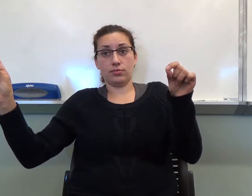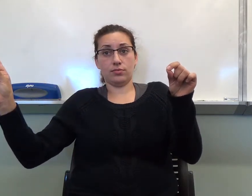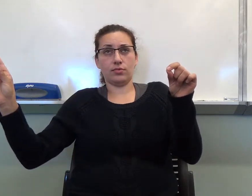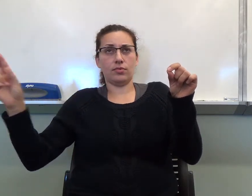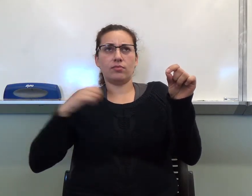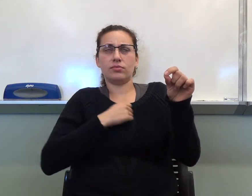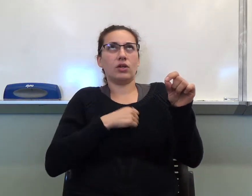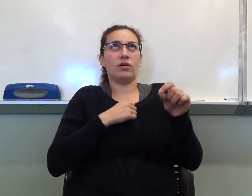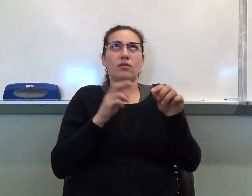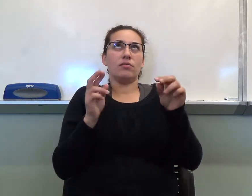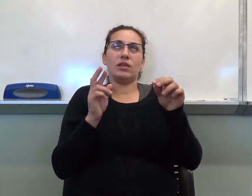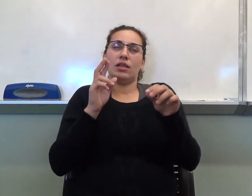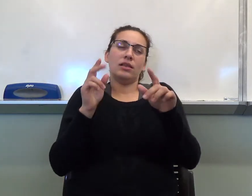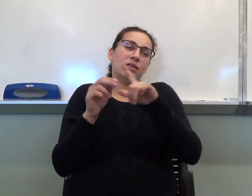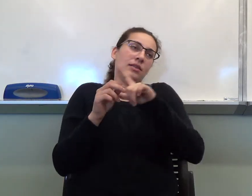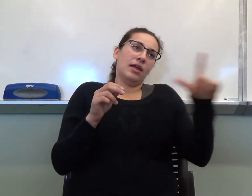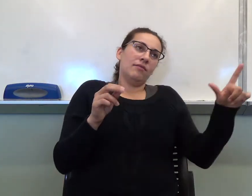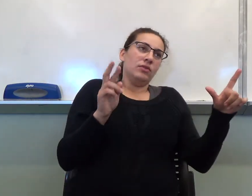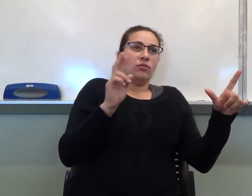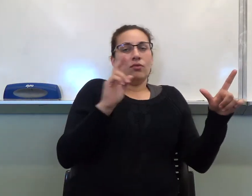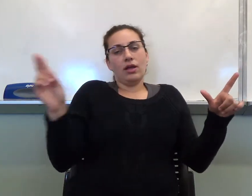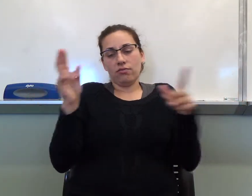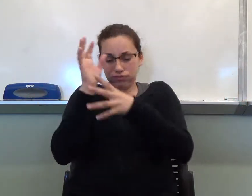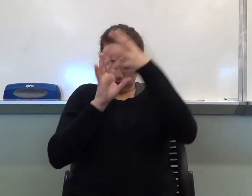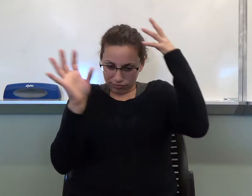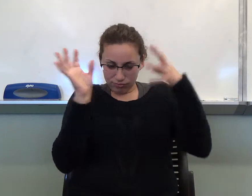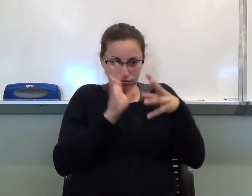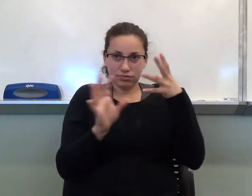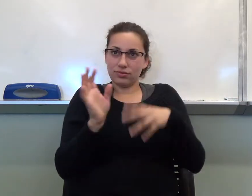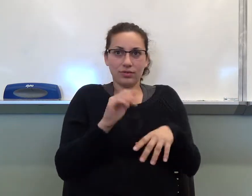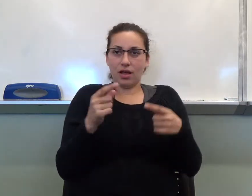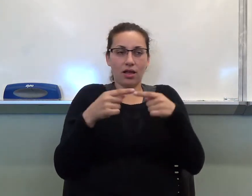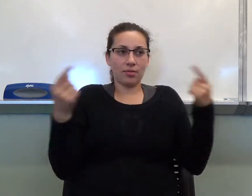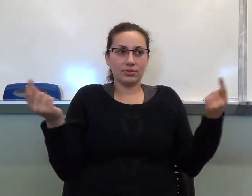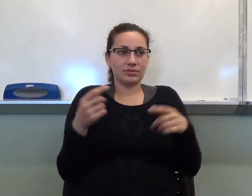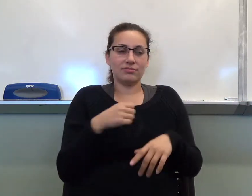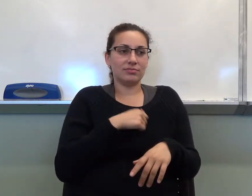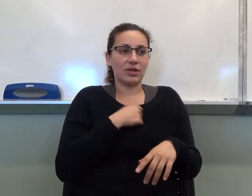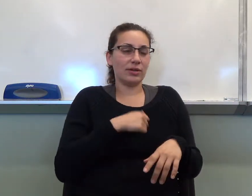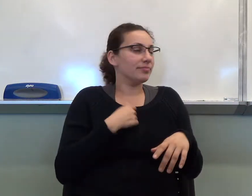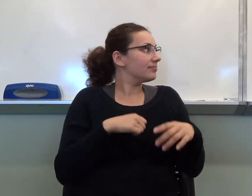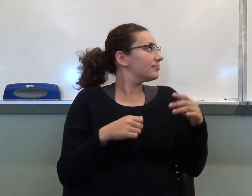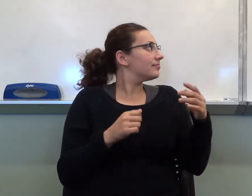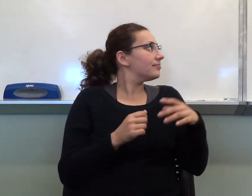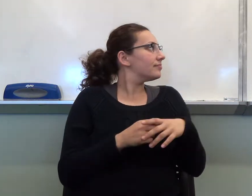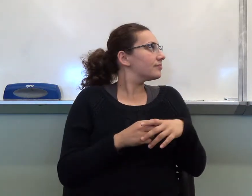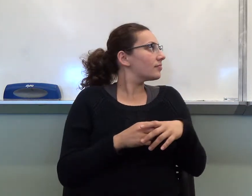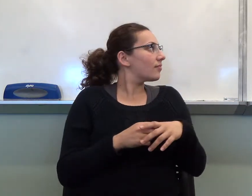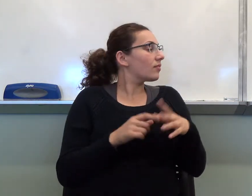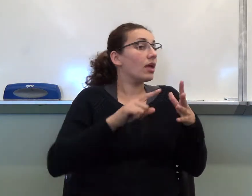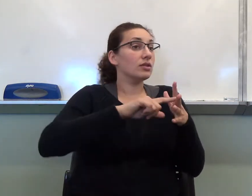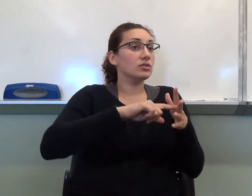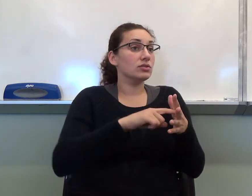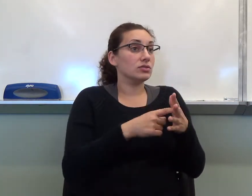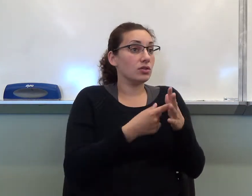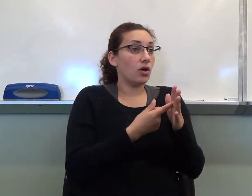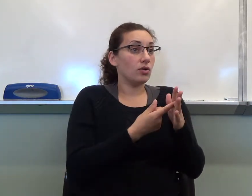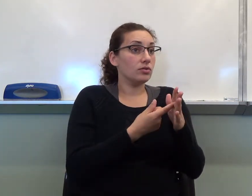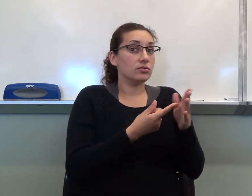left and right mixed up. Oh, dyslexia. All right, so we start out with this. There's the decimal point